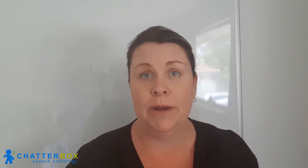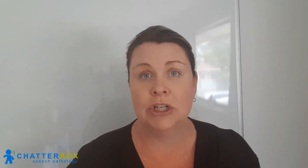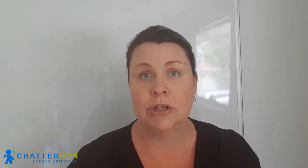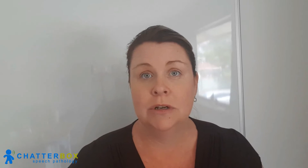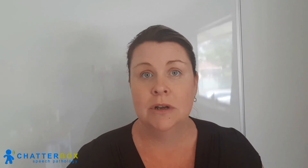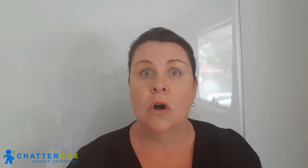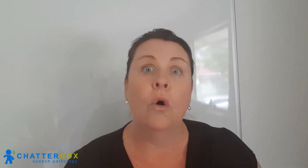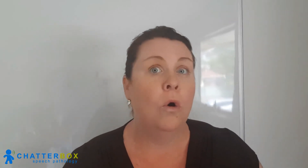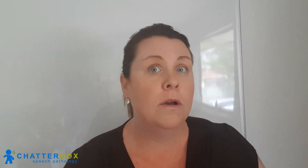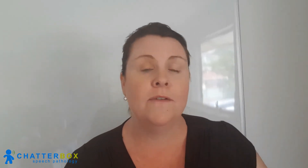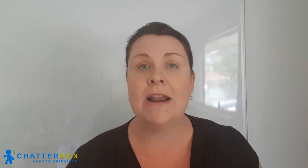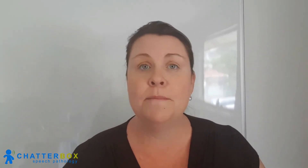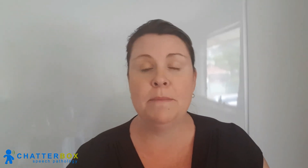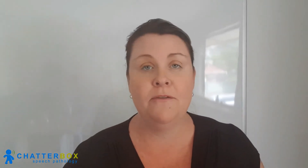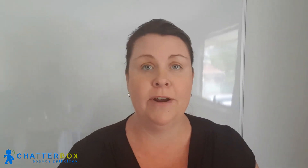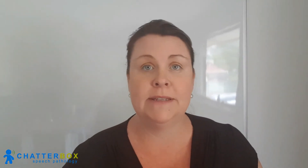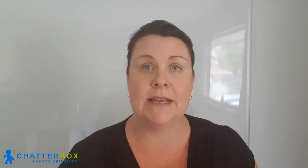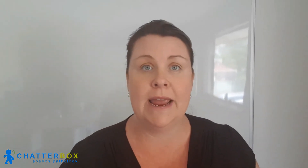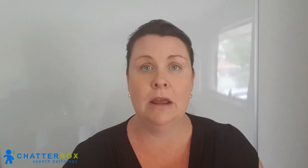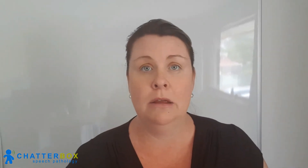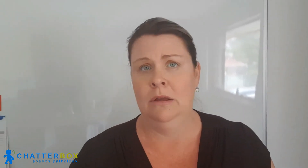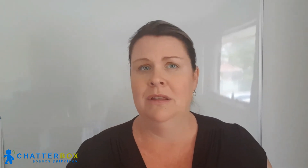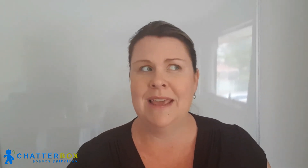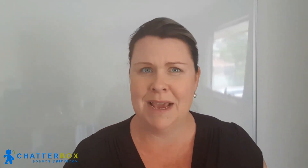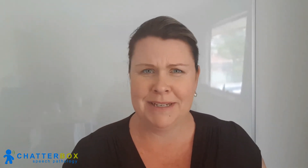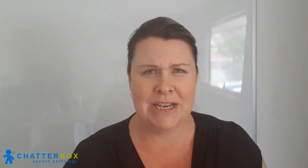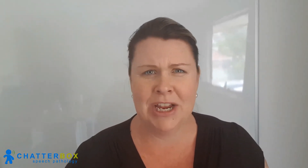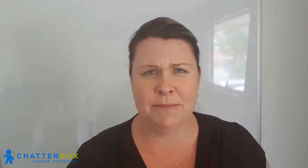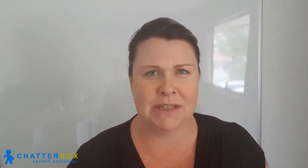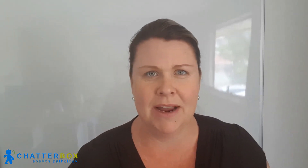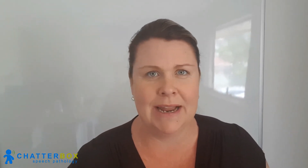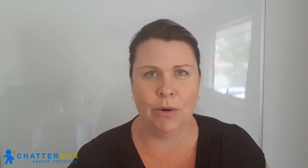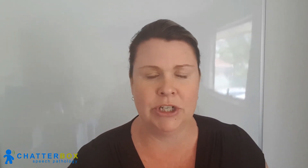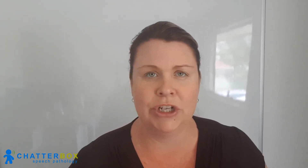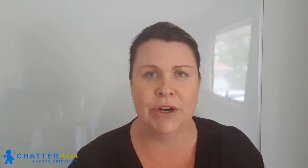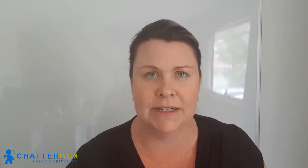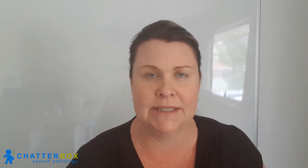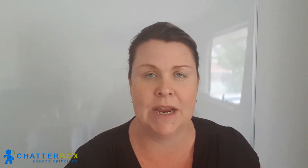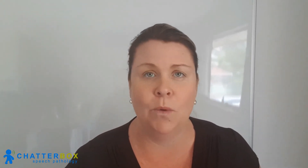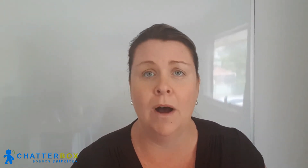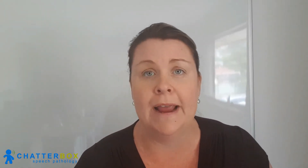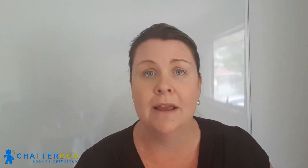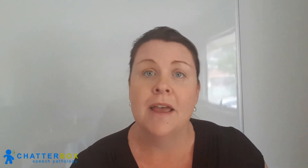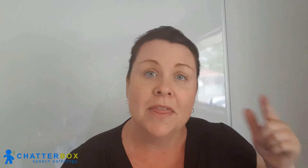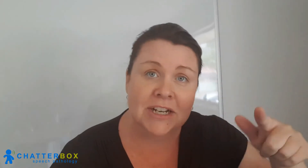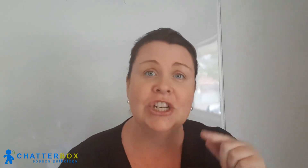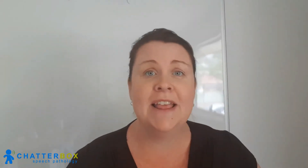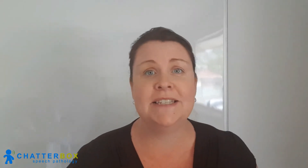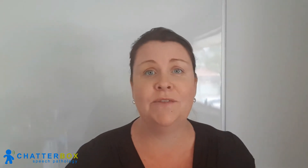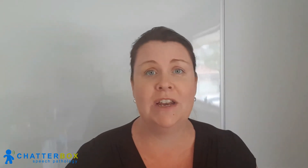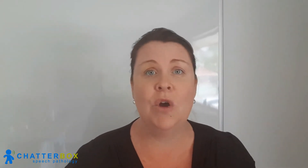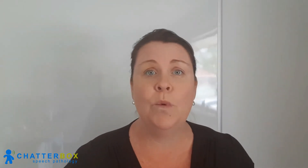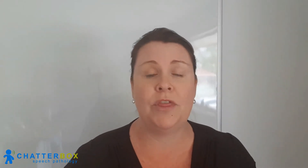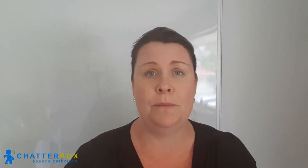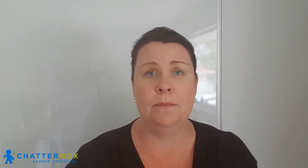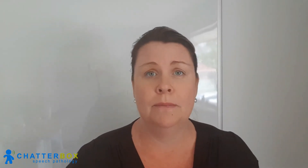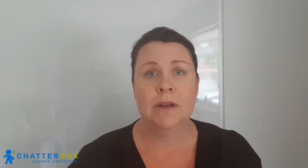language, or you've had a mummy friend say, they keep teaching him sign language, I don't understand why, then share this video with them.